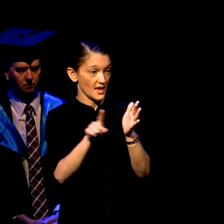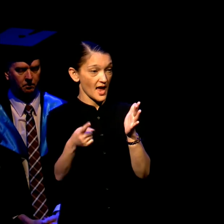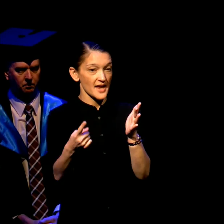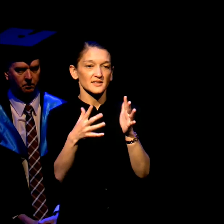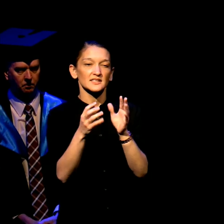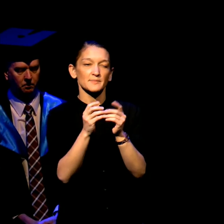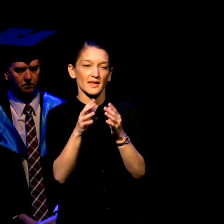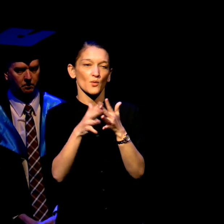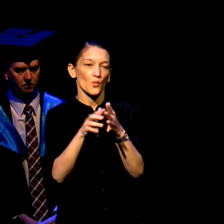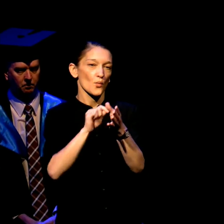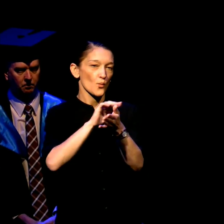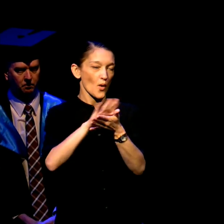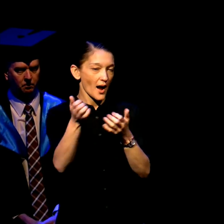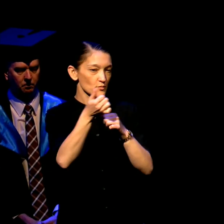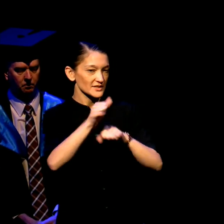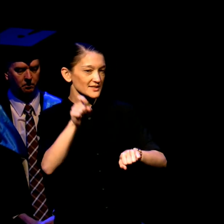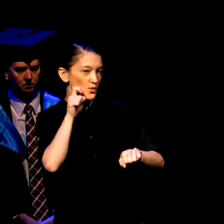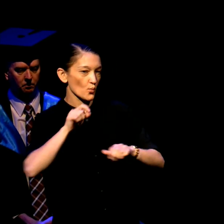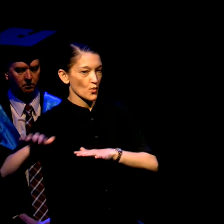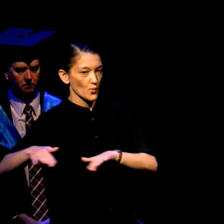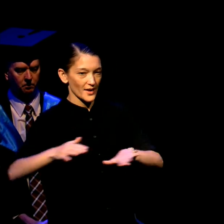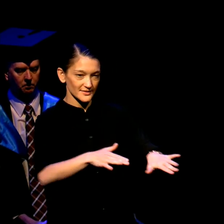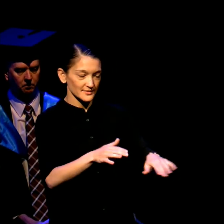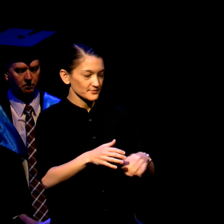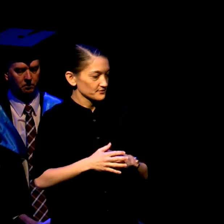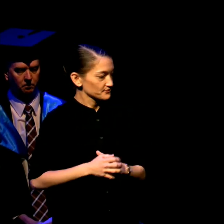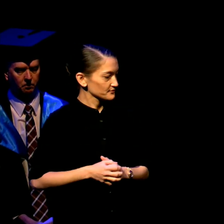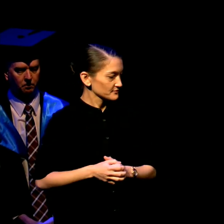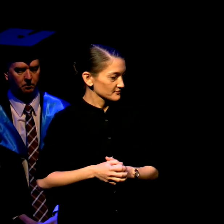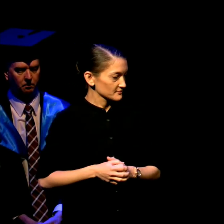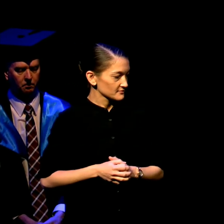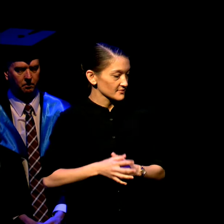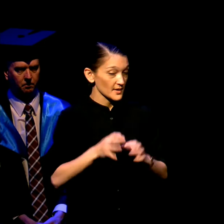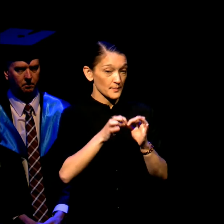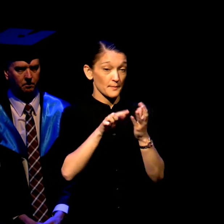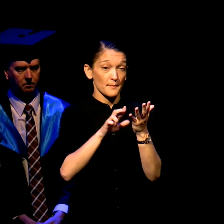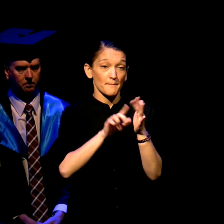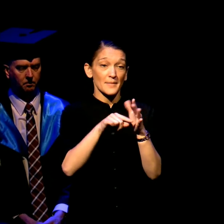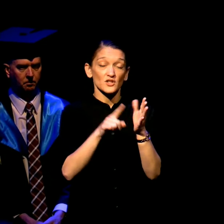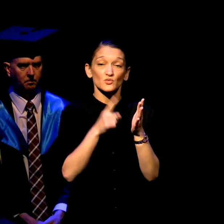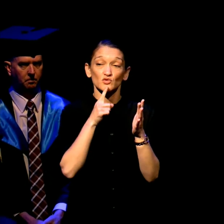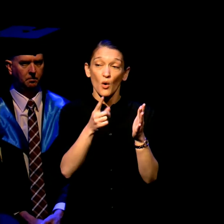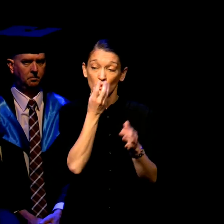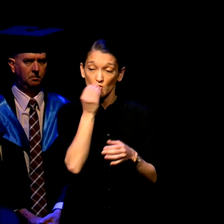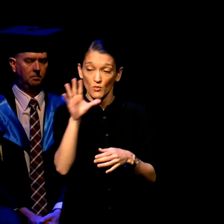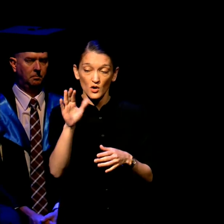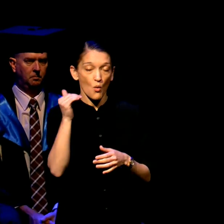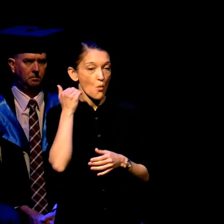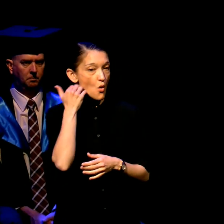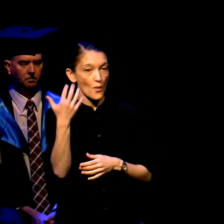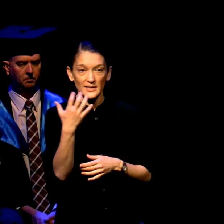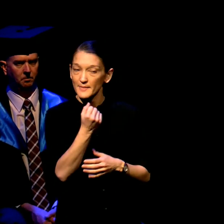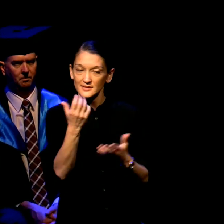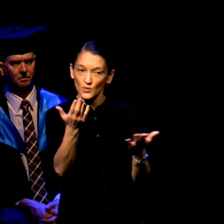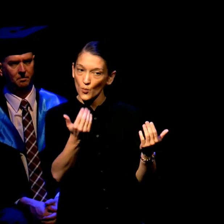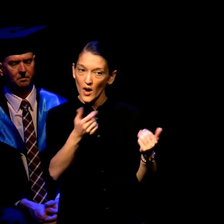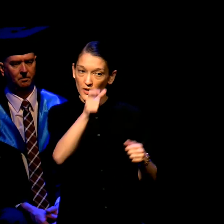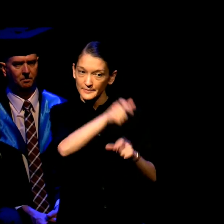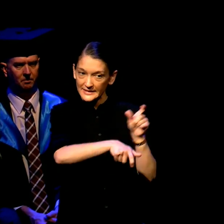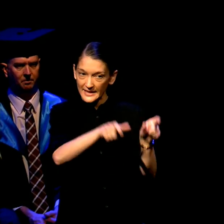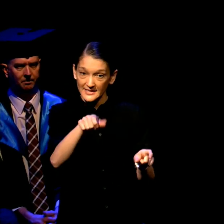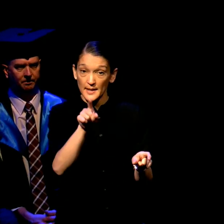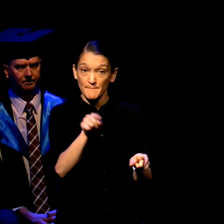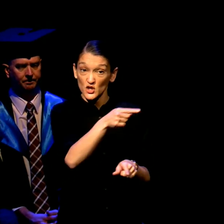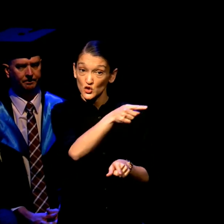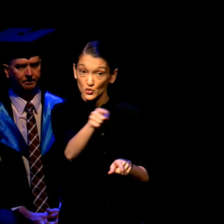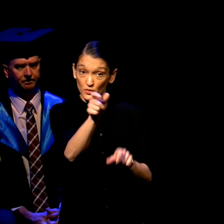the waterways and travels as a crow. Bunjil taught the Bunurong to always welcome guests, but requires us to ask all visitors to make two